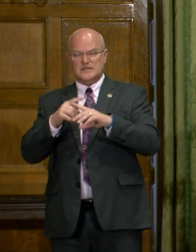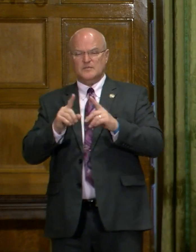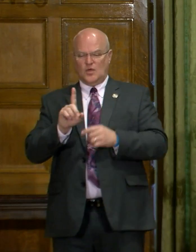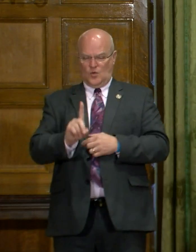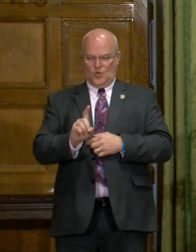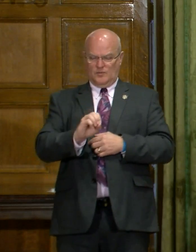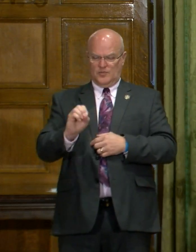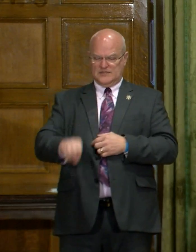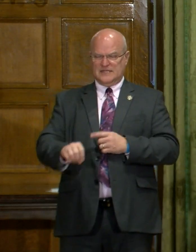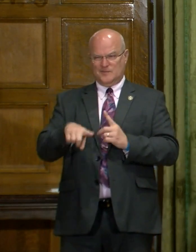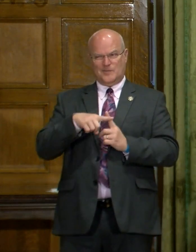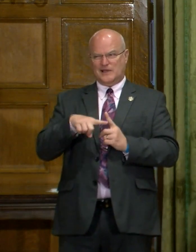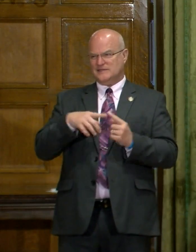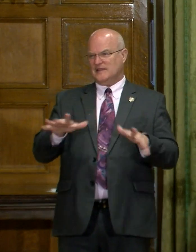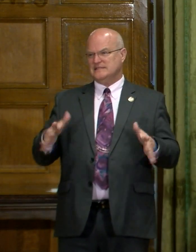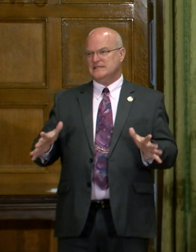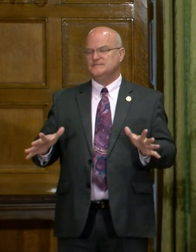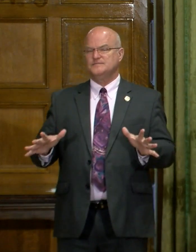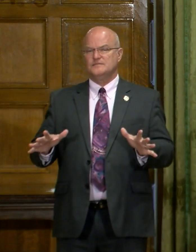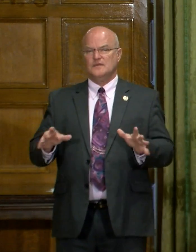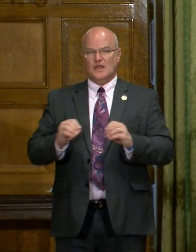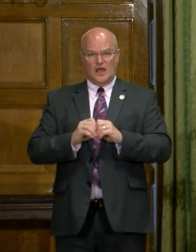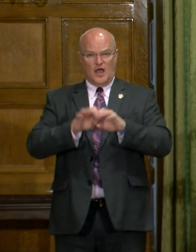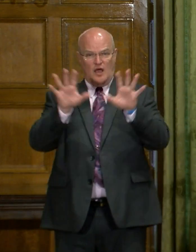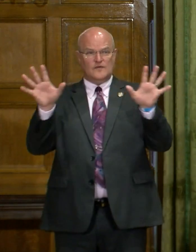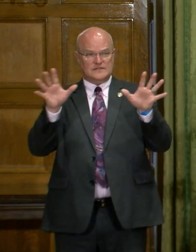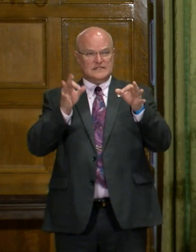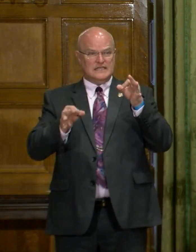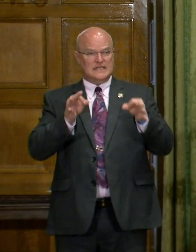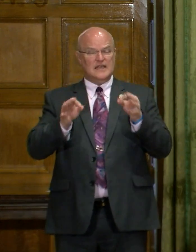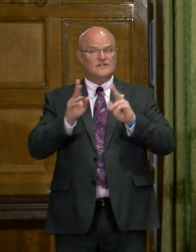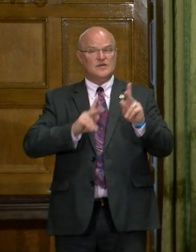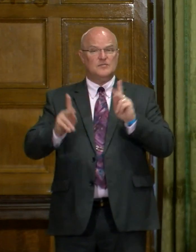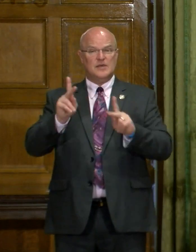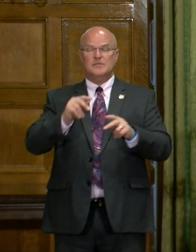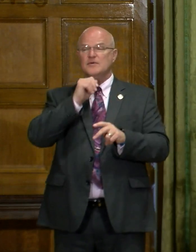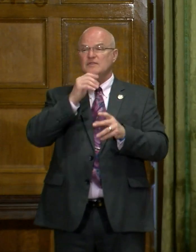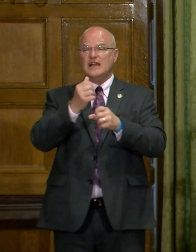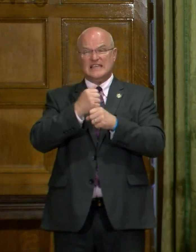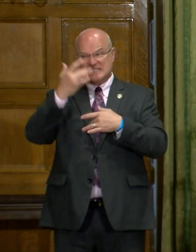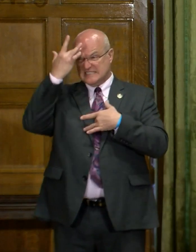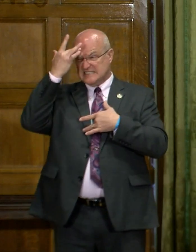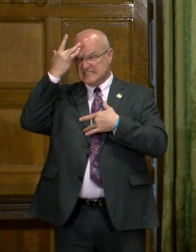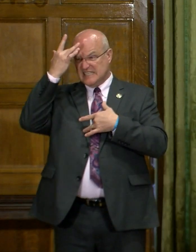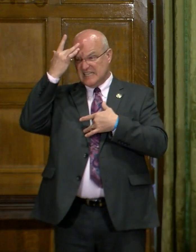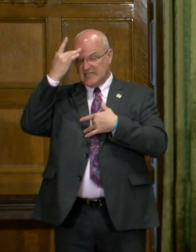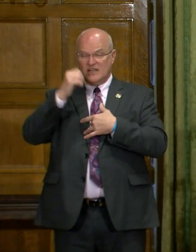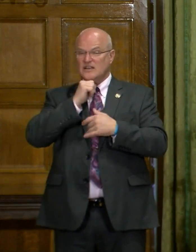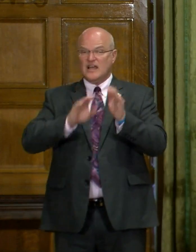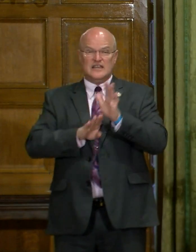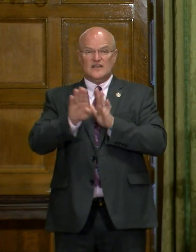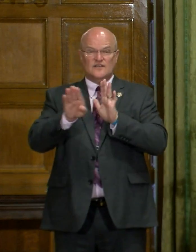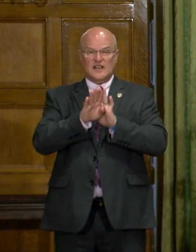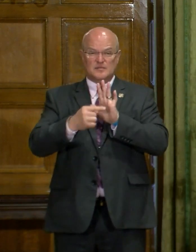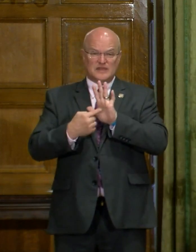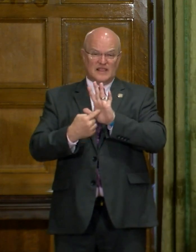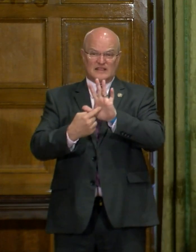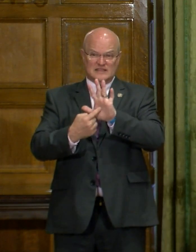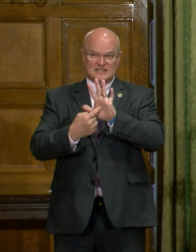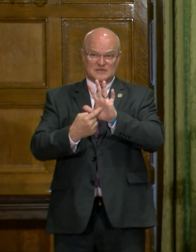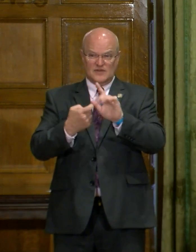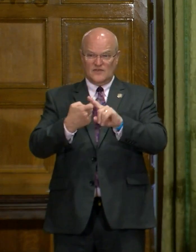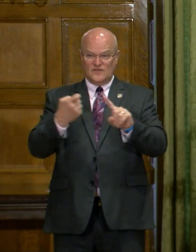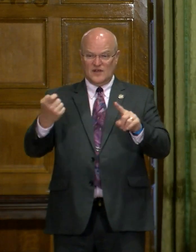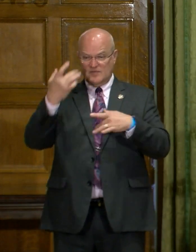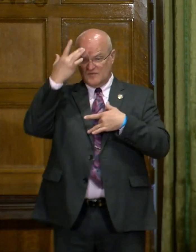Only 1% of them were positive. Obviously, if people aren't getting sick, aren't developing symptoms,